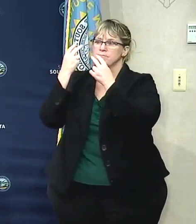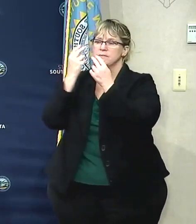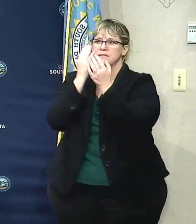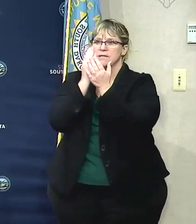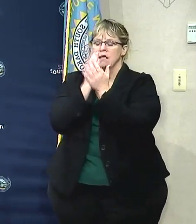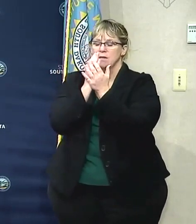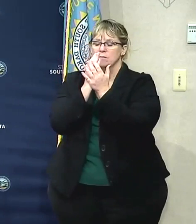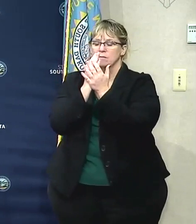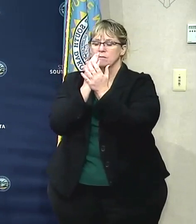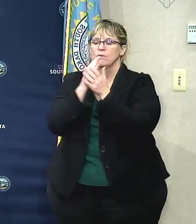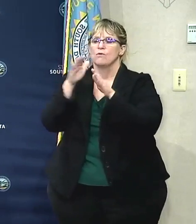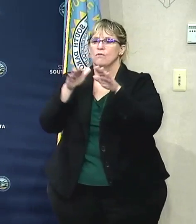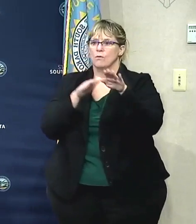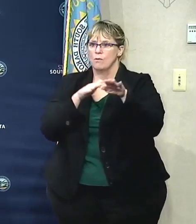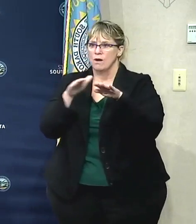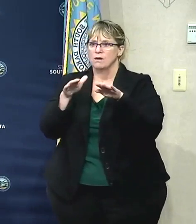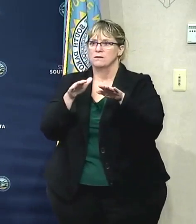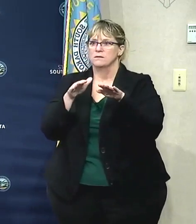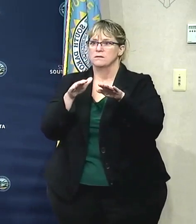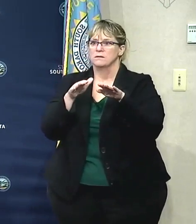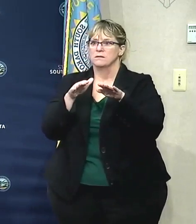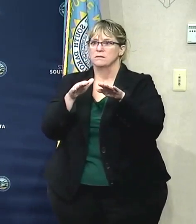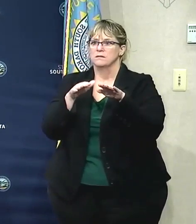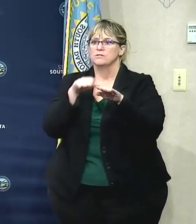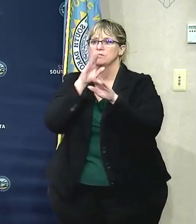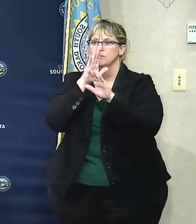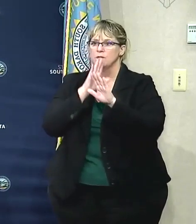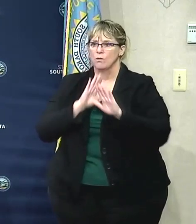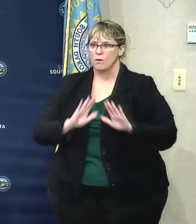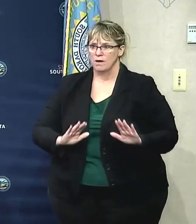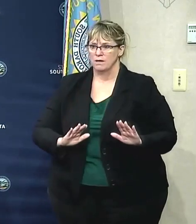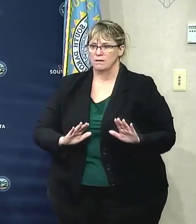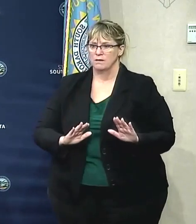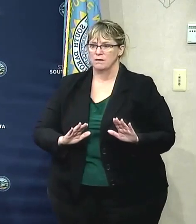pause for a walk. Just be quiet